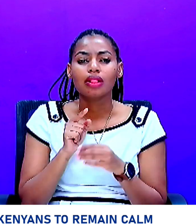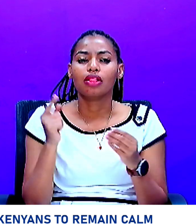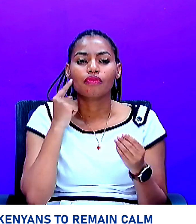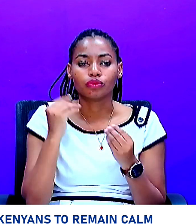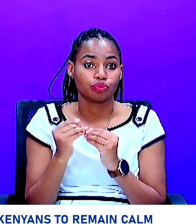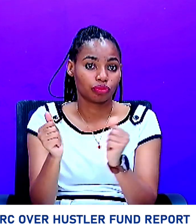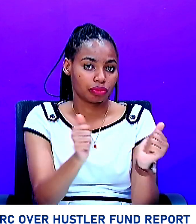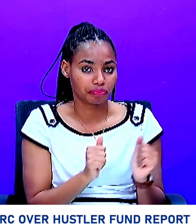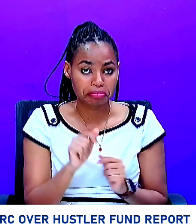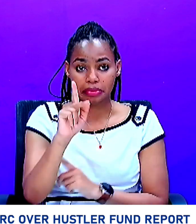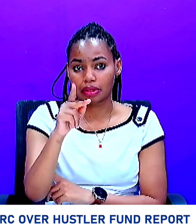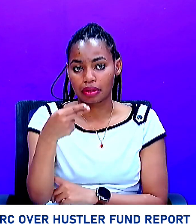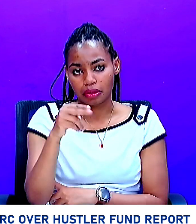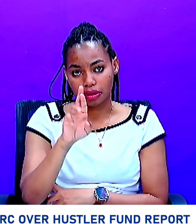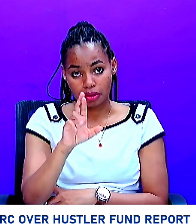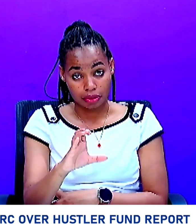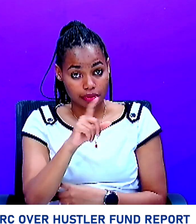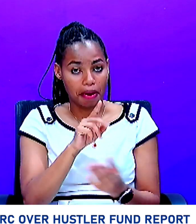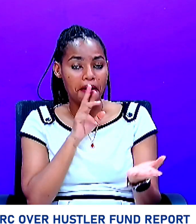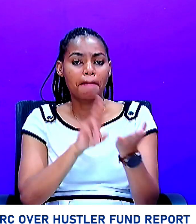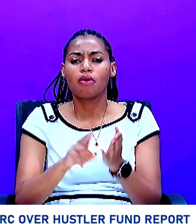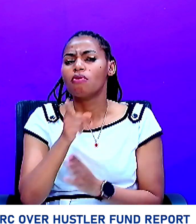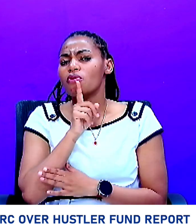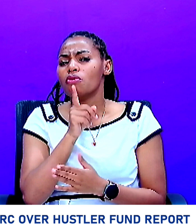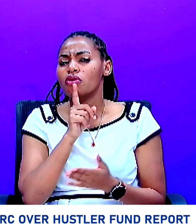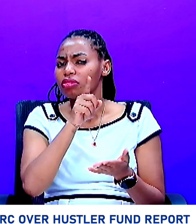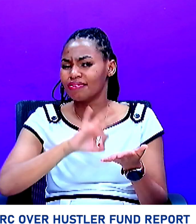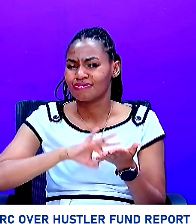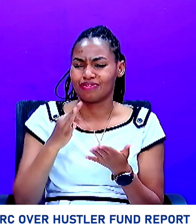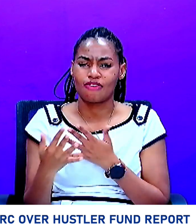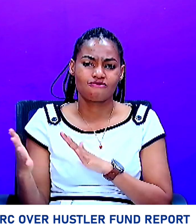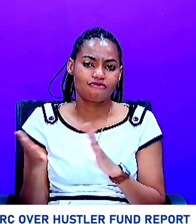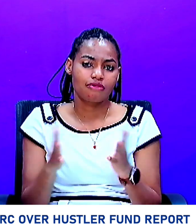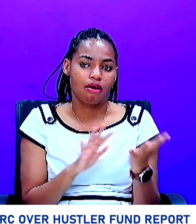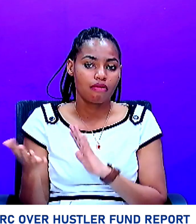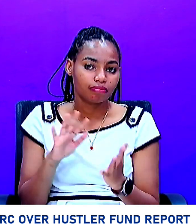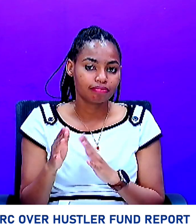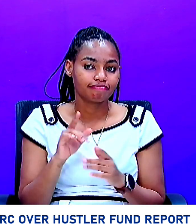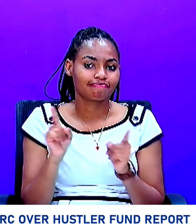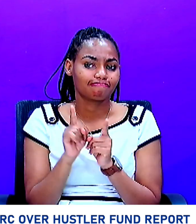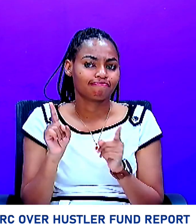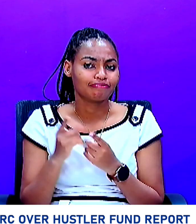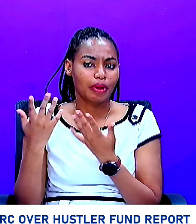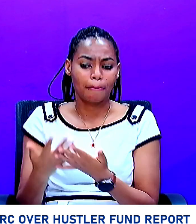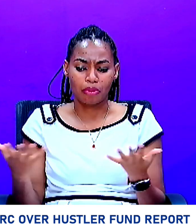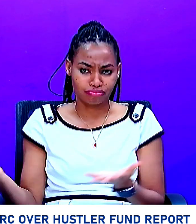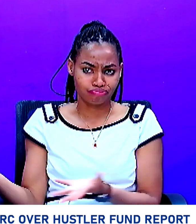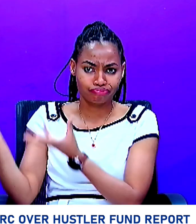fiercely defended the Hustler Fund, rejecting a recent report by the Kenyan Human Rights Commission that called